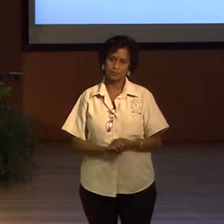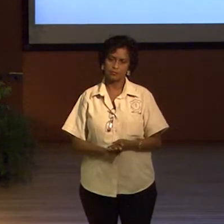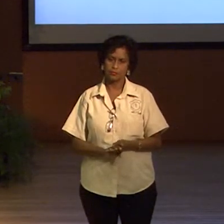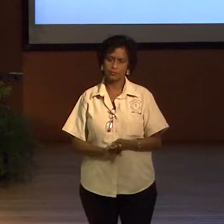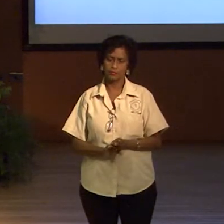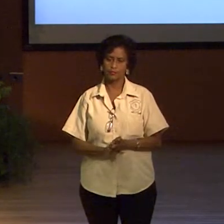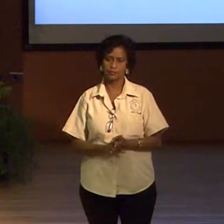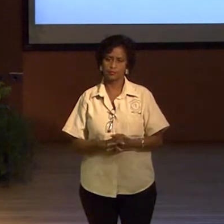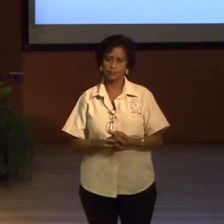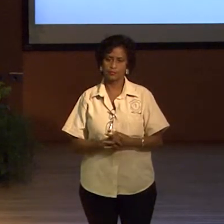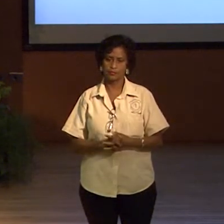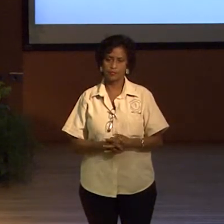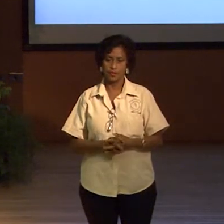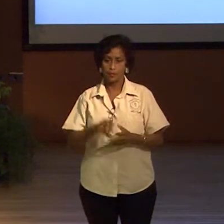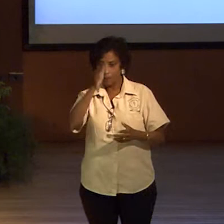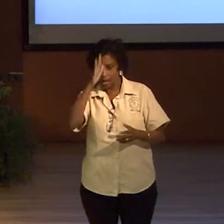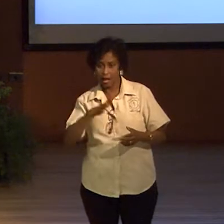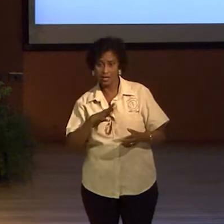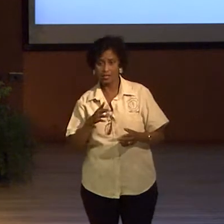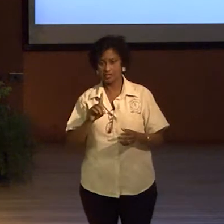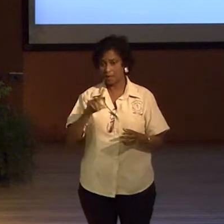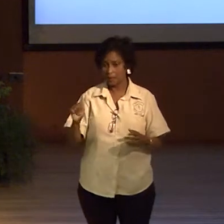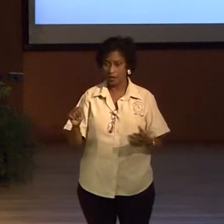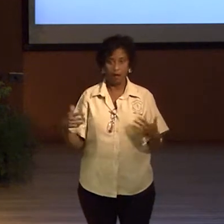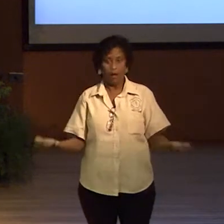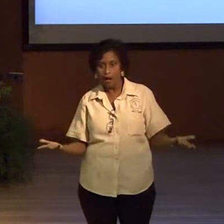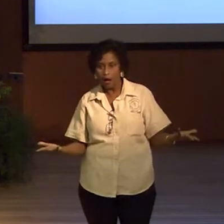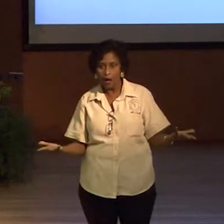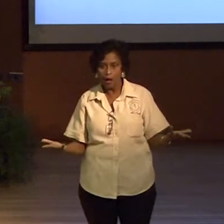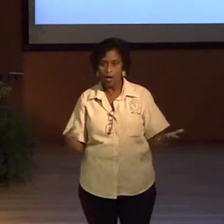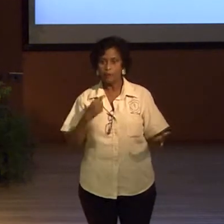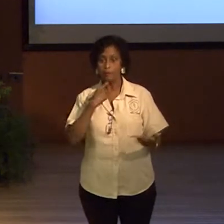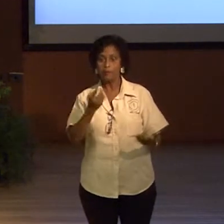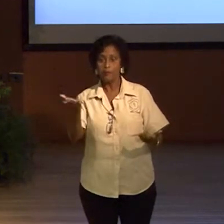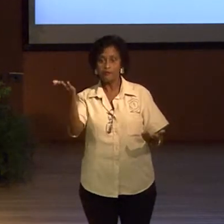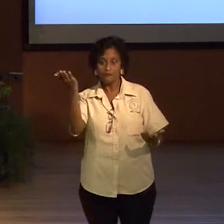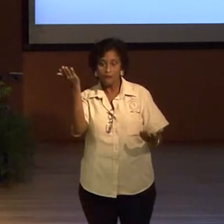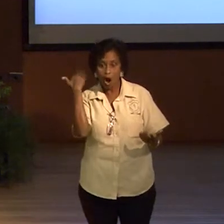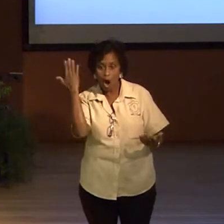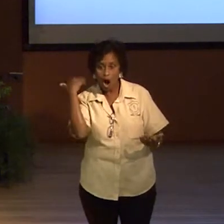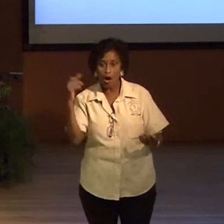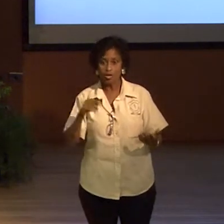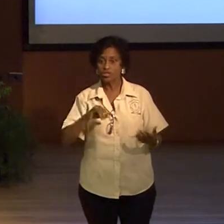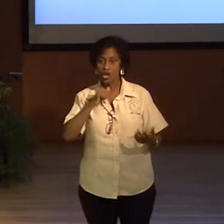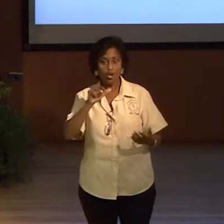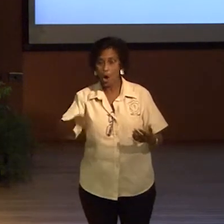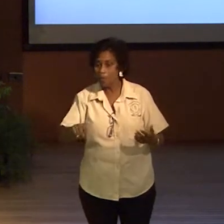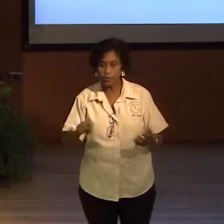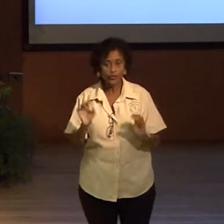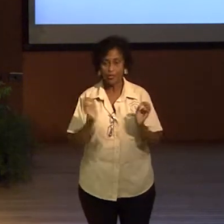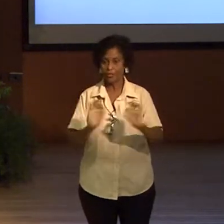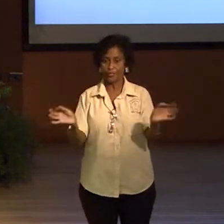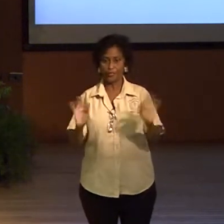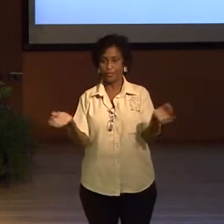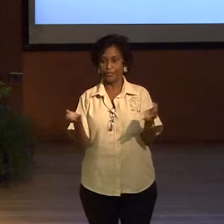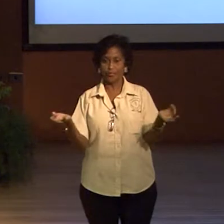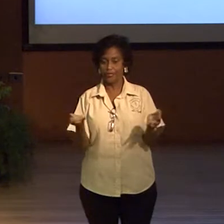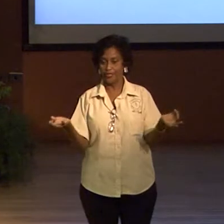issue of his disability was that they were saying that prior to the trial, prior to the alleged murder,